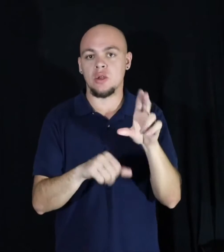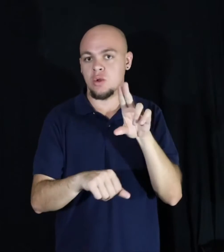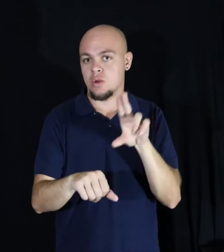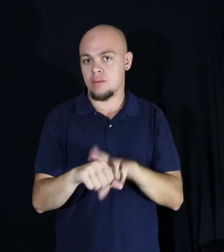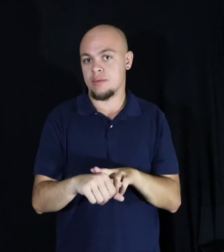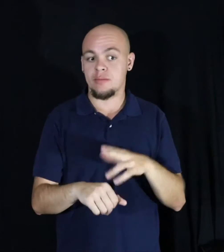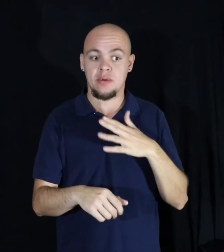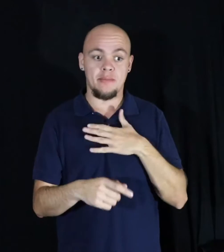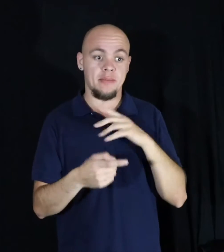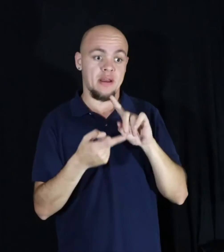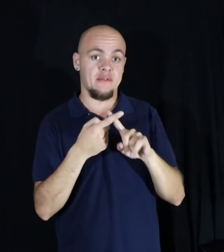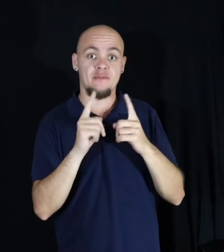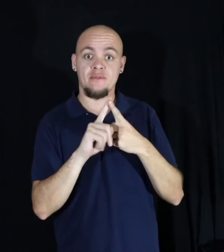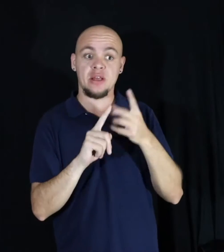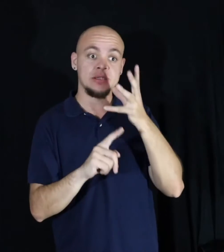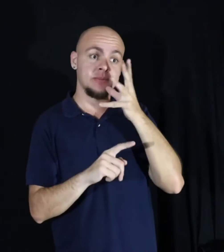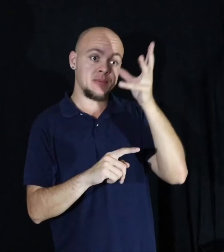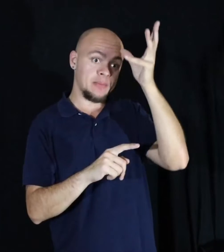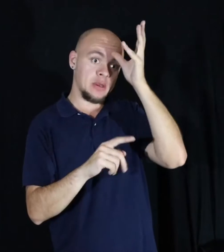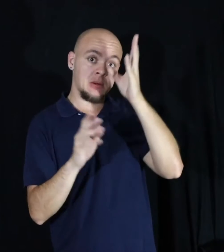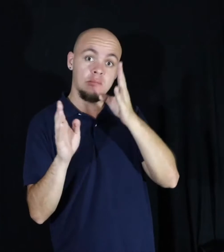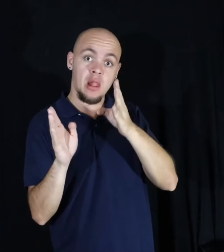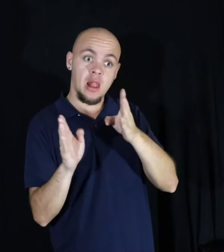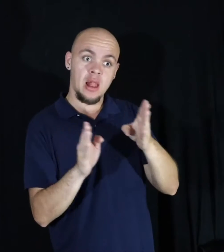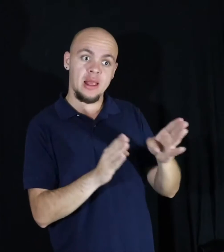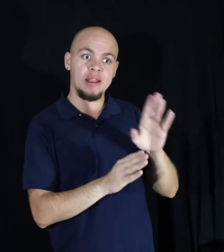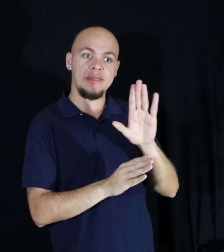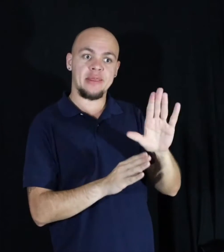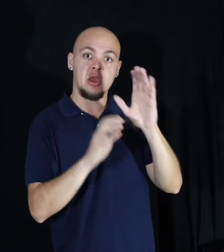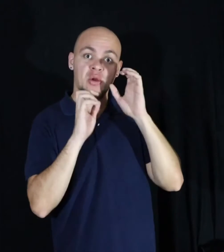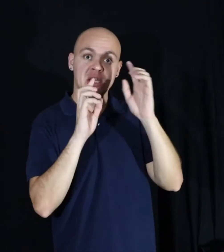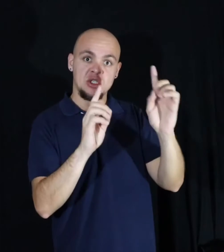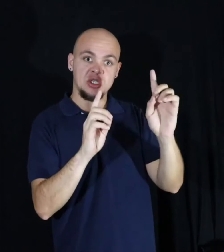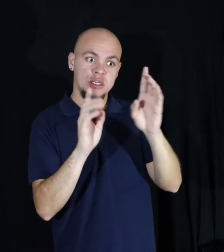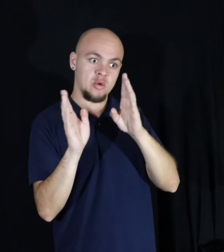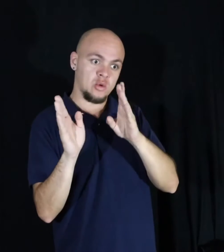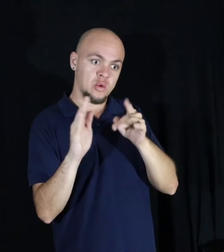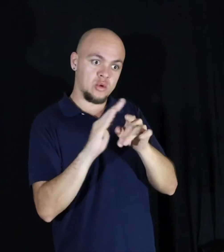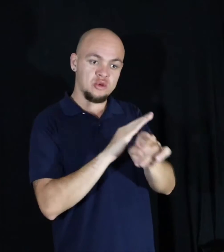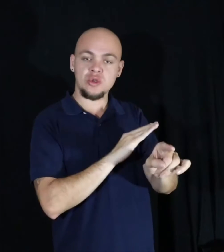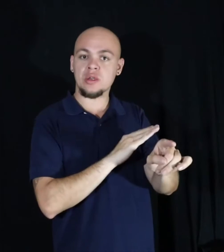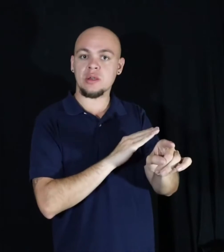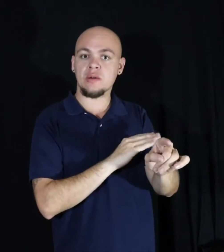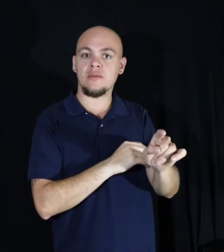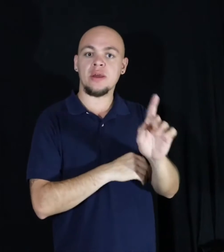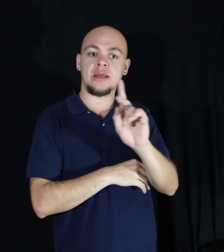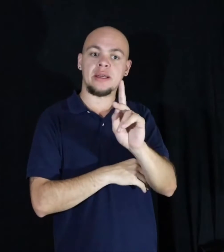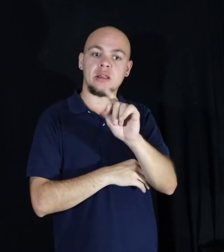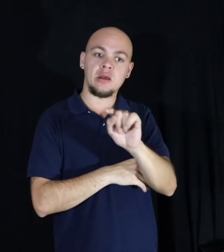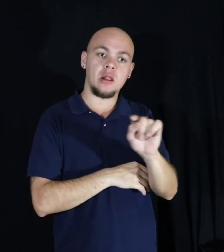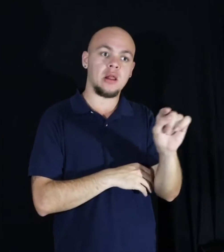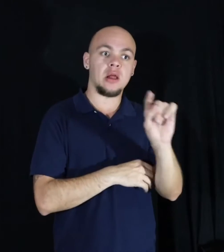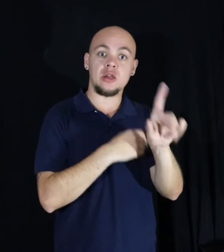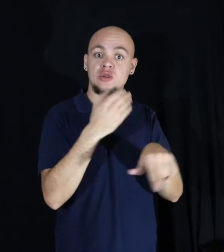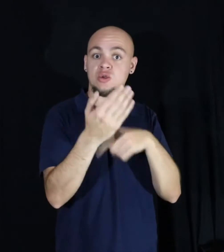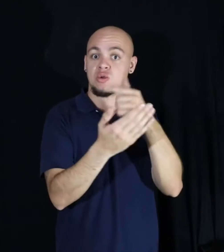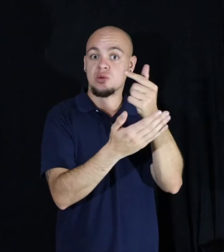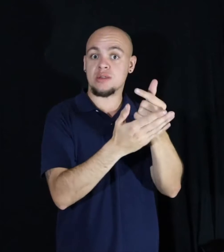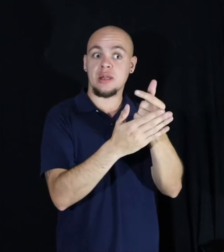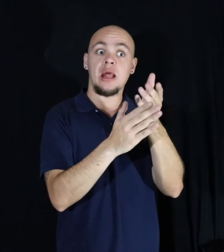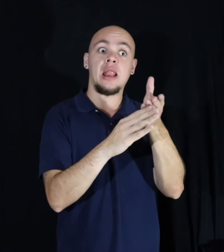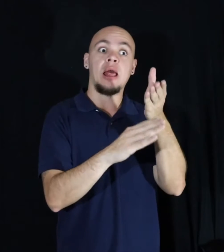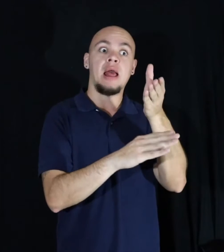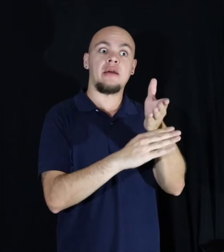of my friends' parents were busy planning the entire educational journey for their kids, right from kindergarten up until graduation or post